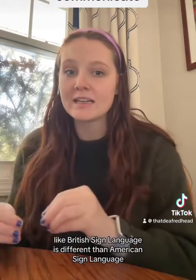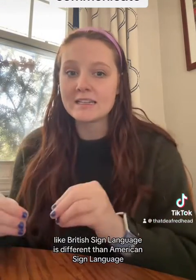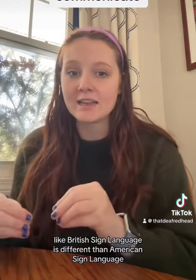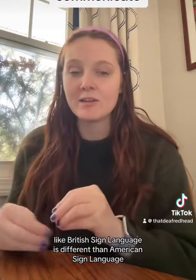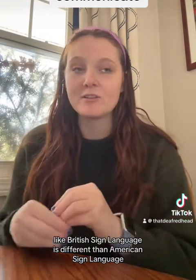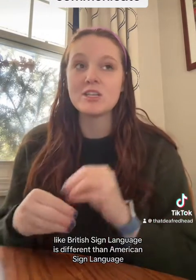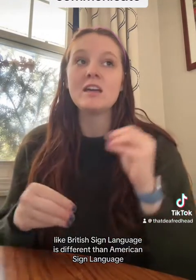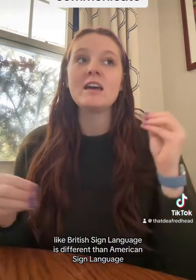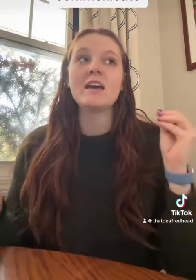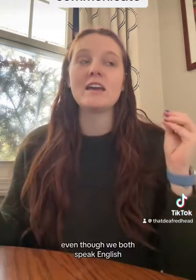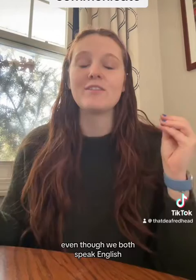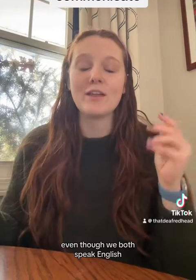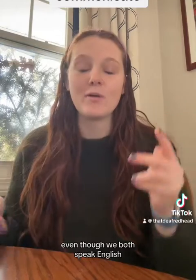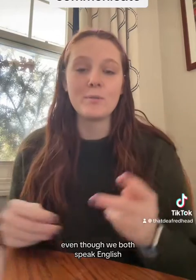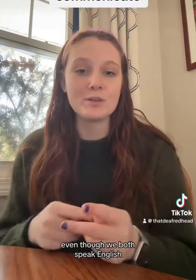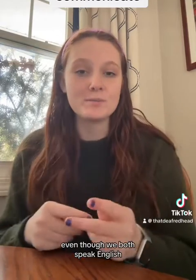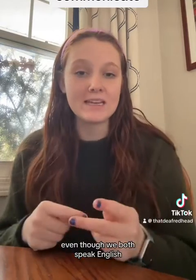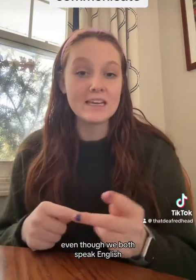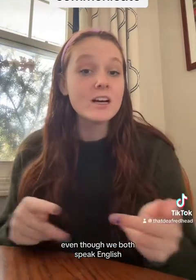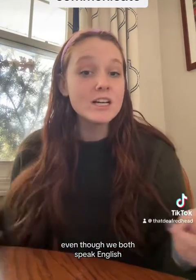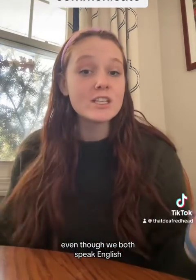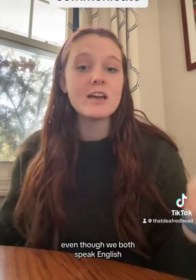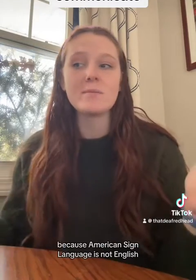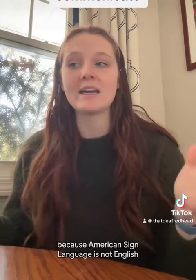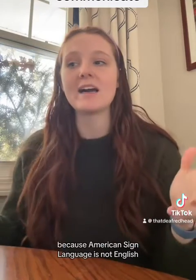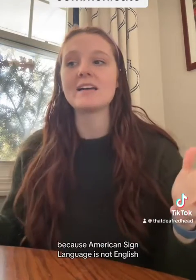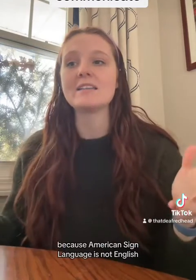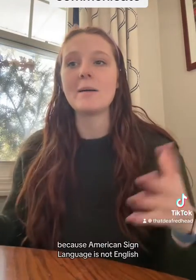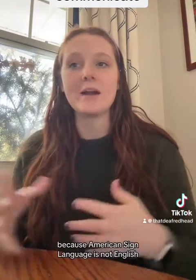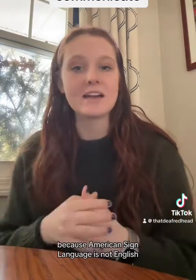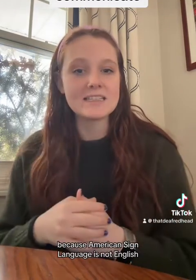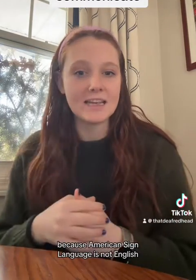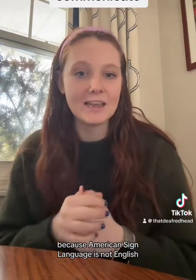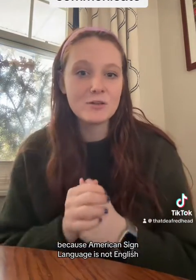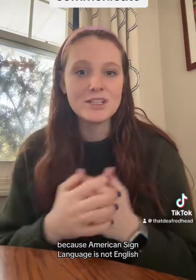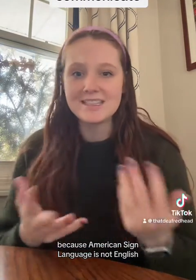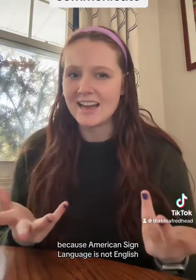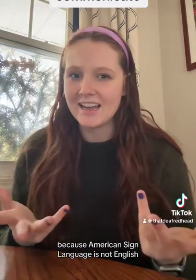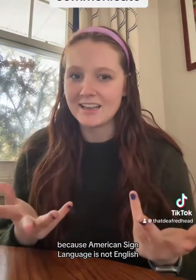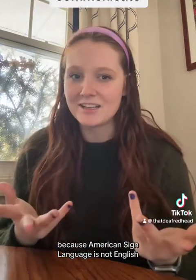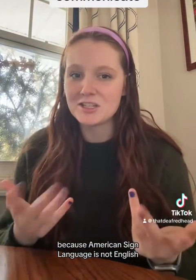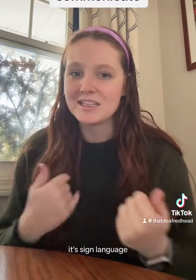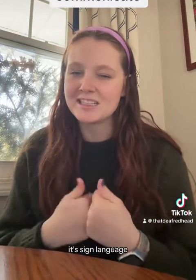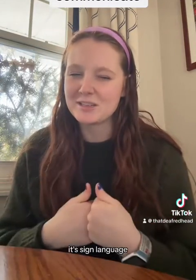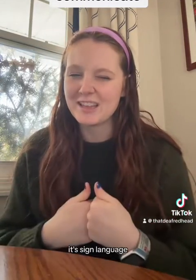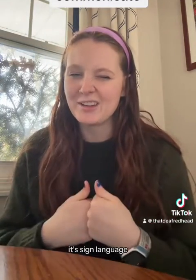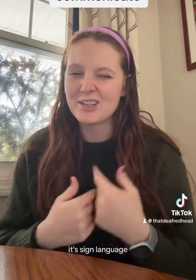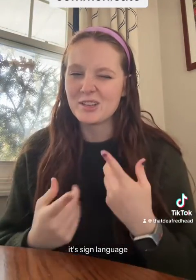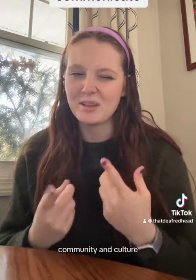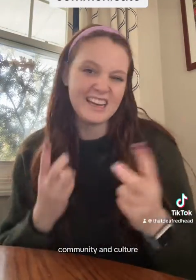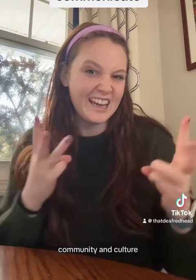Sign Language, even though we both speak English, because American Sign Language is not English. It's its own language, community, and